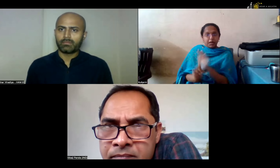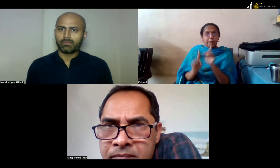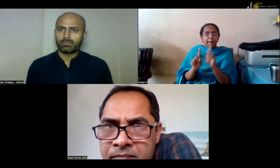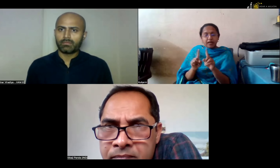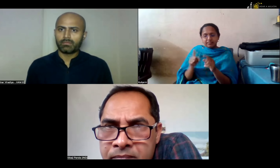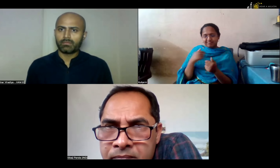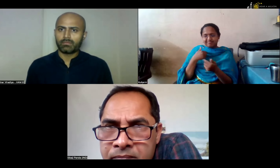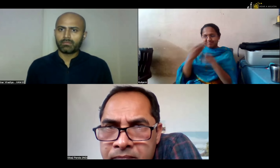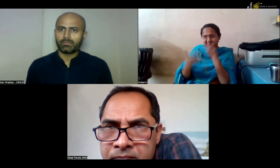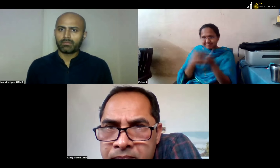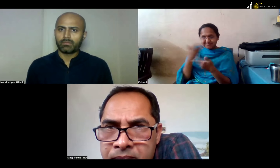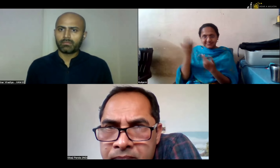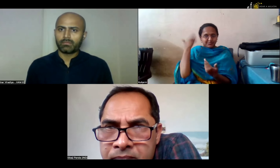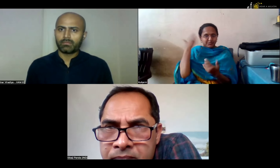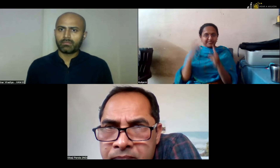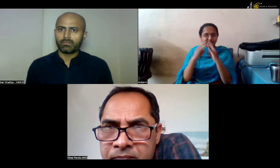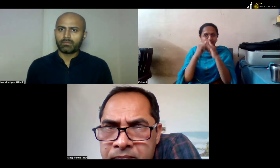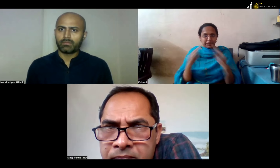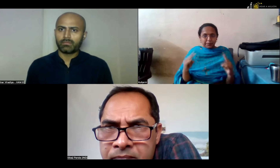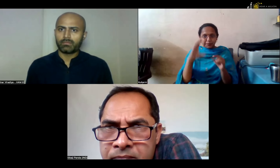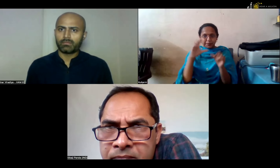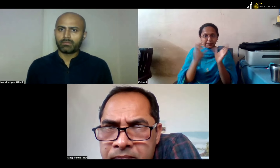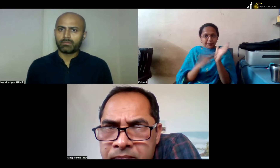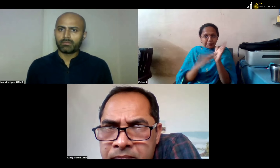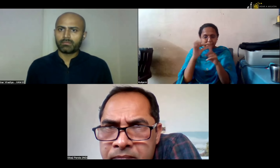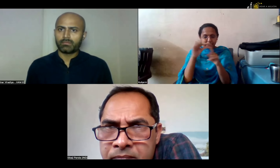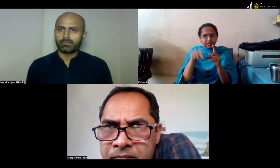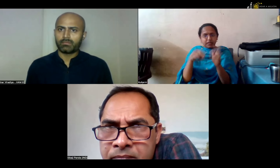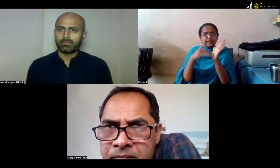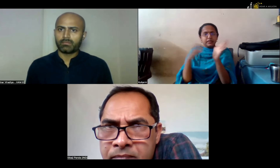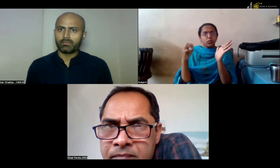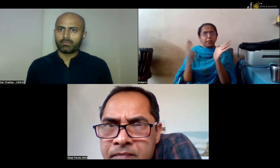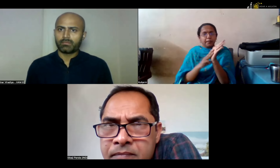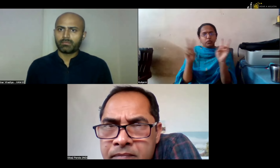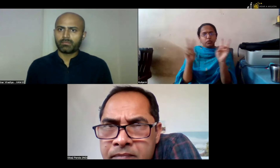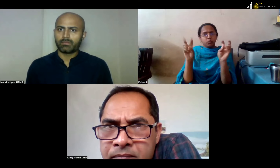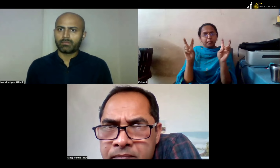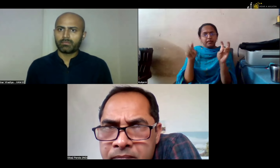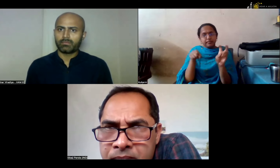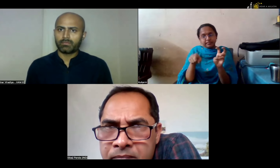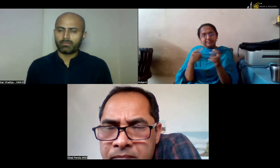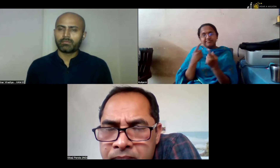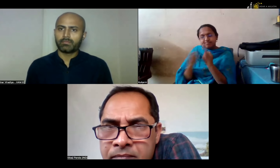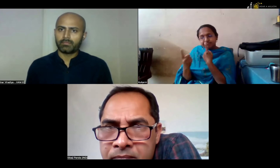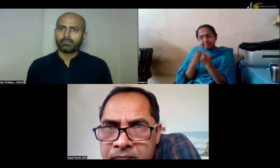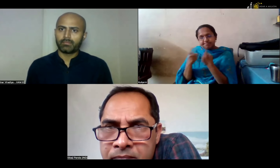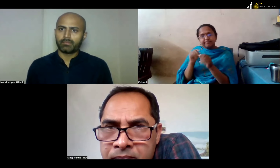and go for here, or oral technologies.